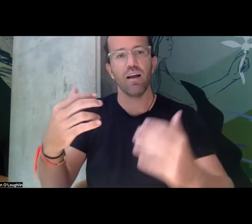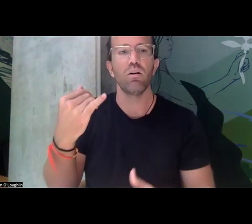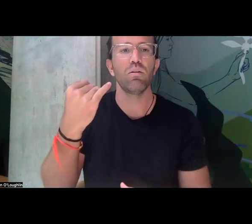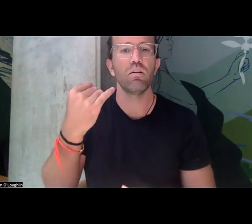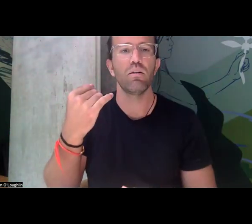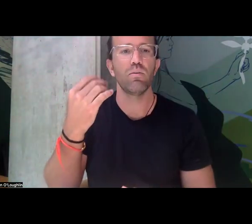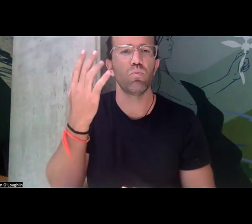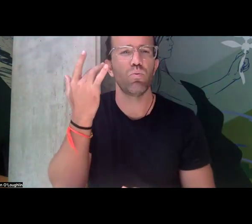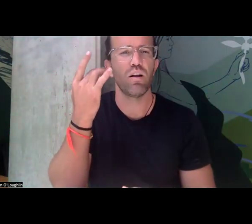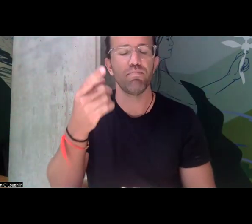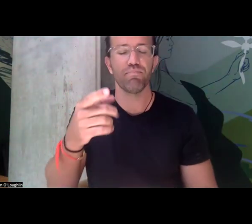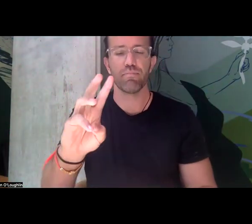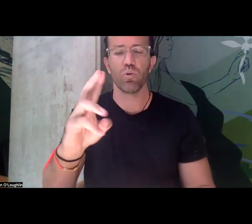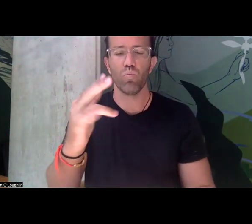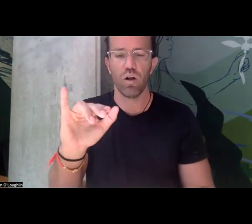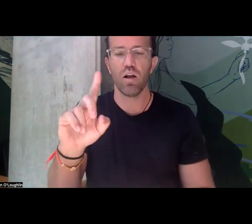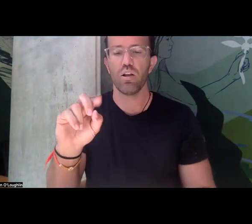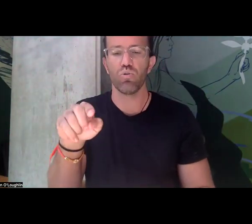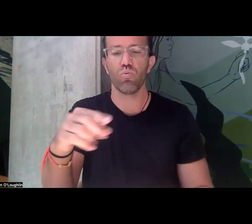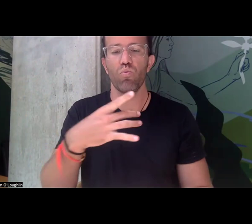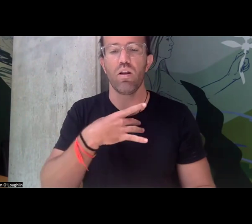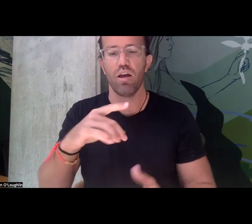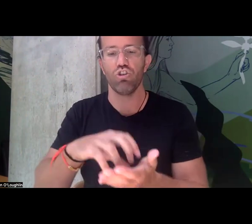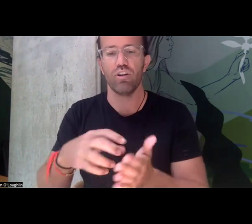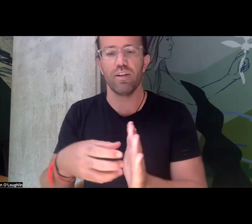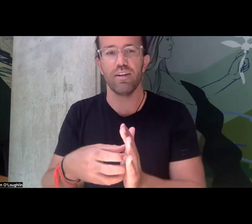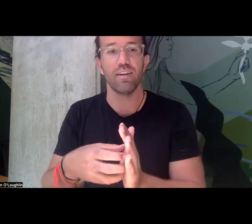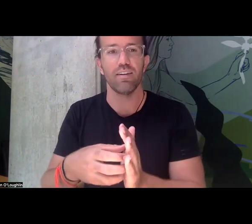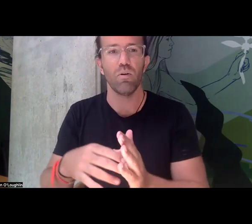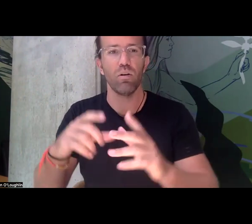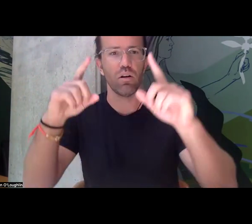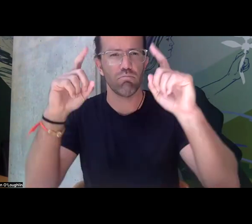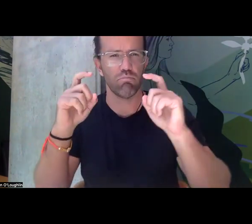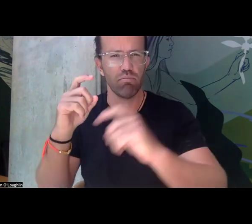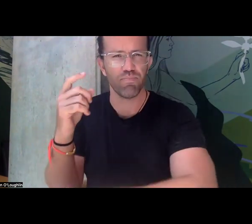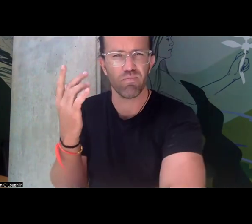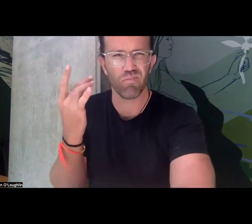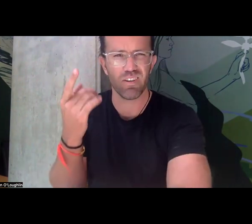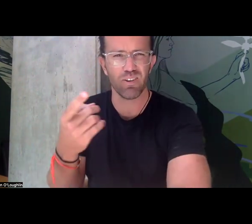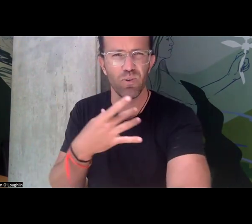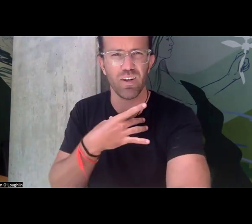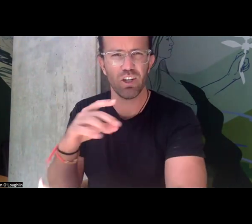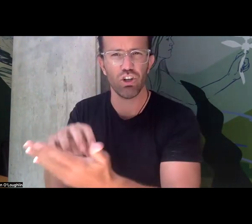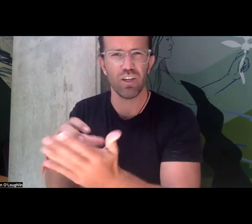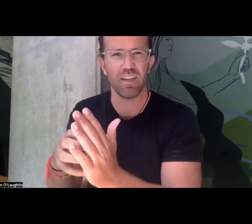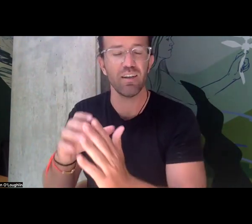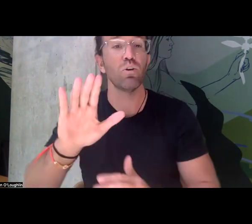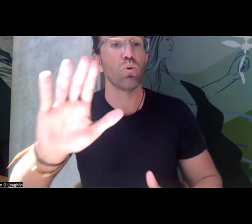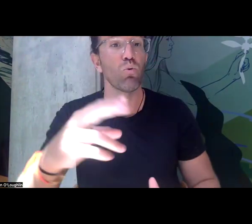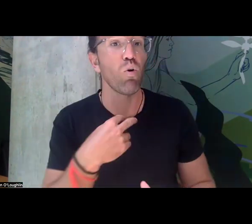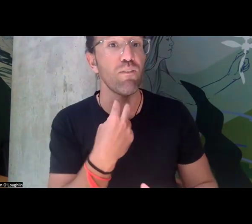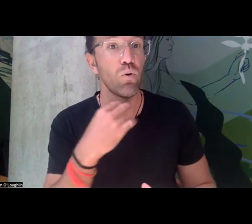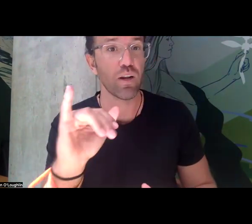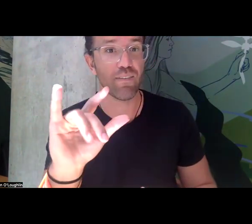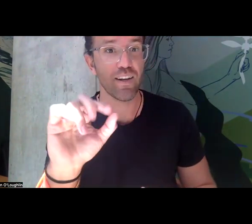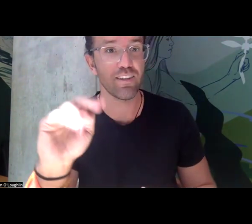eyebrows raise. That's our intonation. So another question, why do you like cookies? I would sign it like this. I would furrow my brows. Why do you